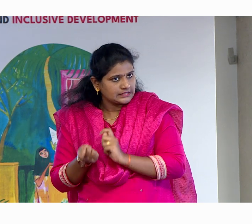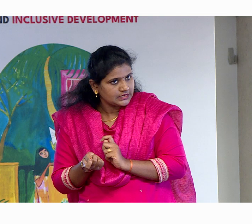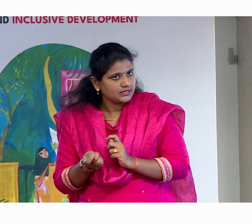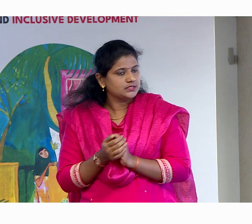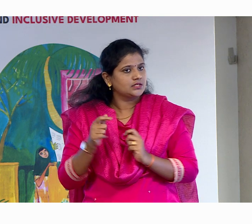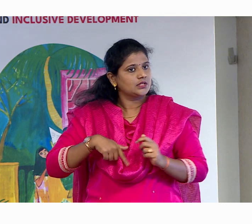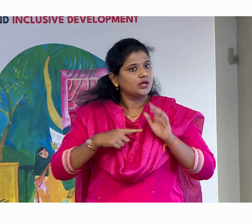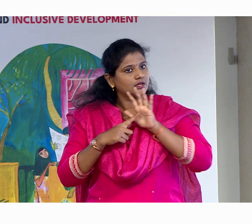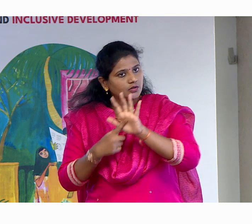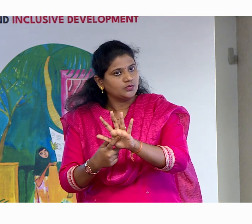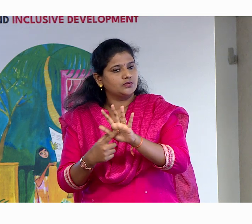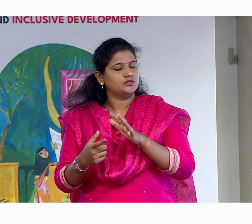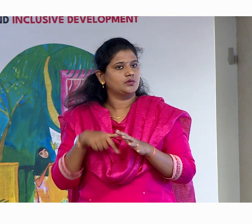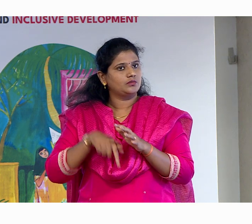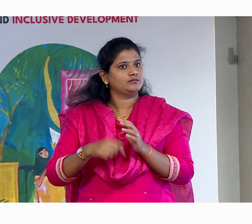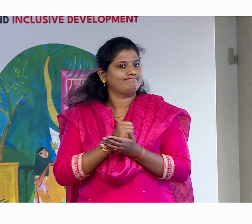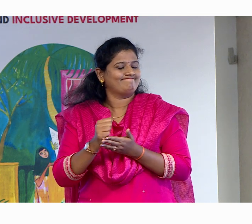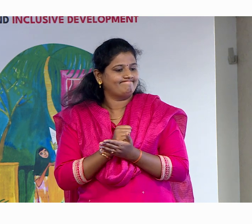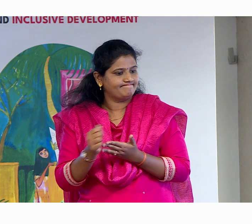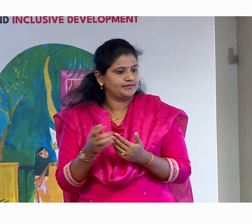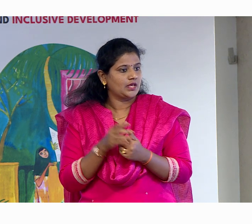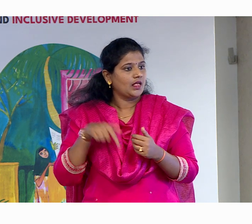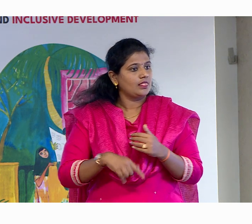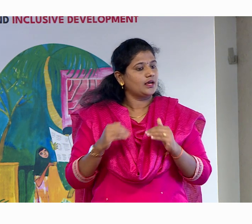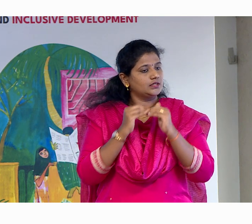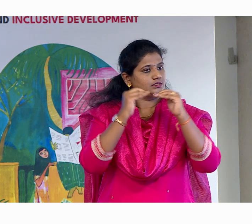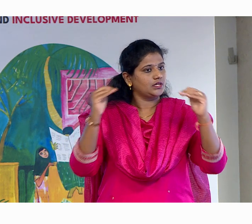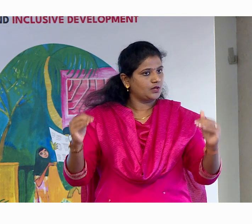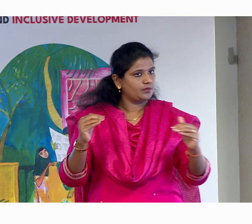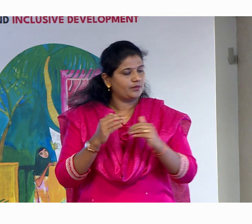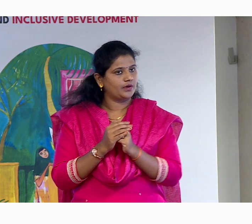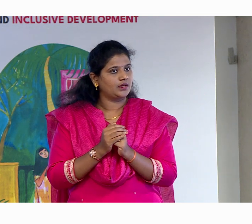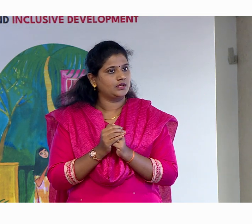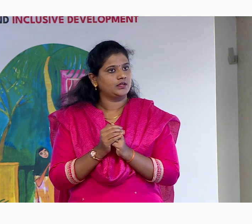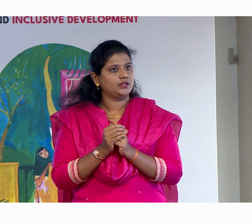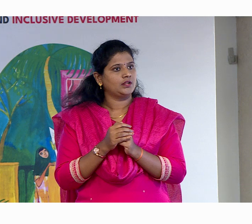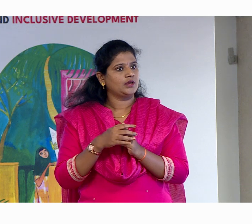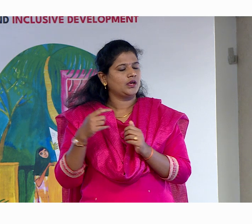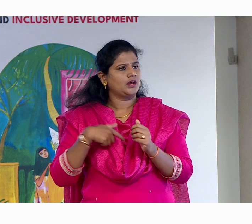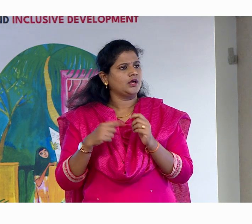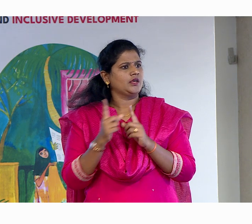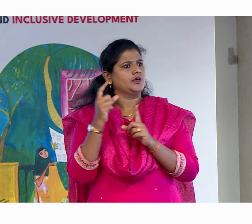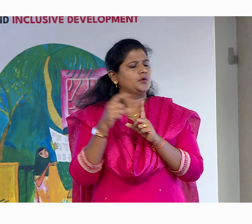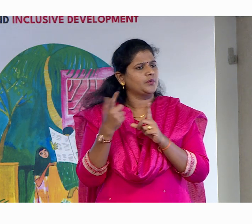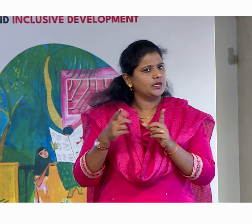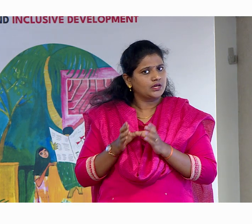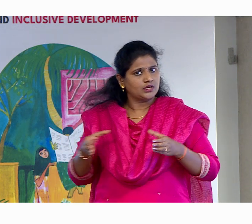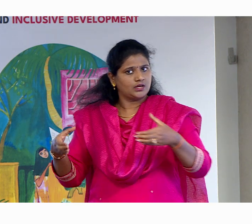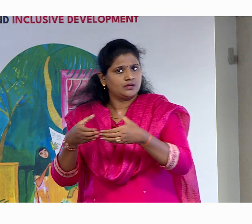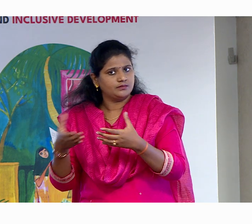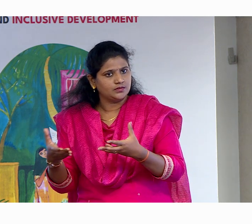have knowledge in practice in context that is relevant for your needs, your clients' needs, and your community's needs.